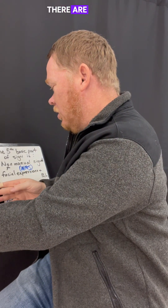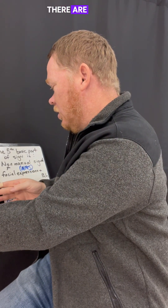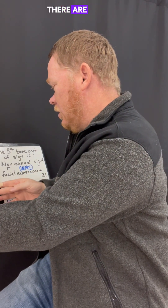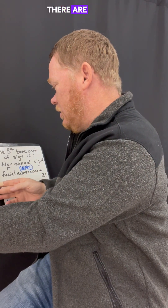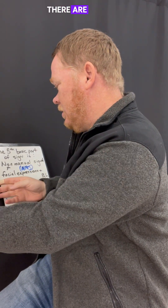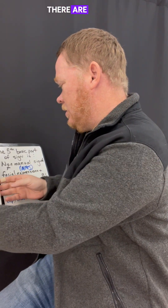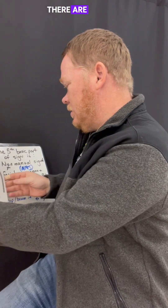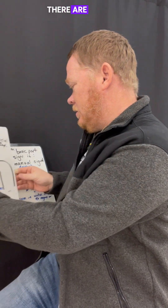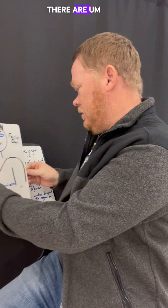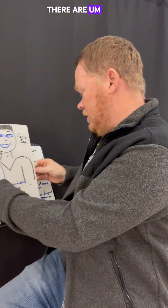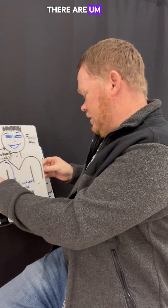are